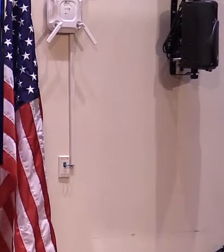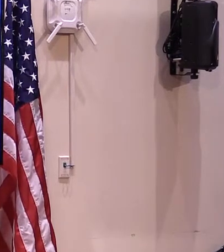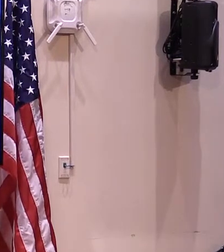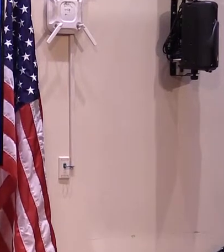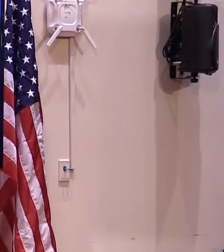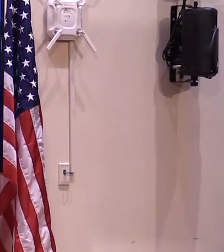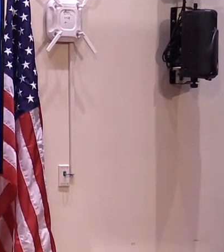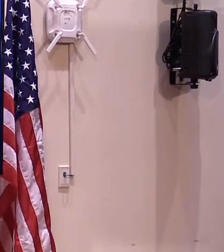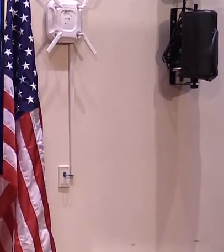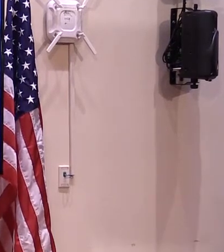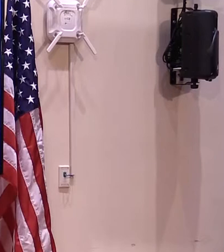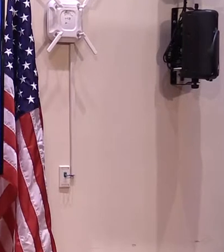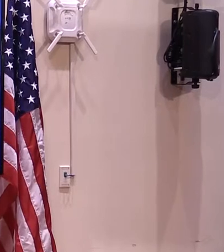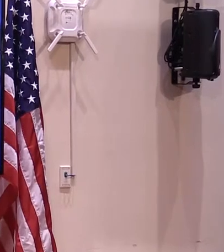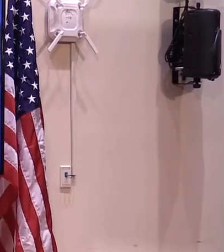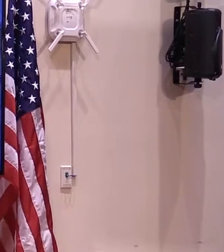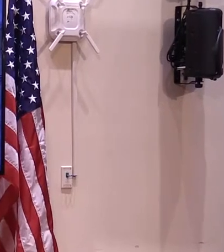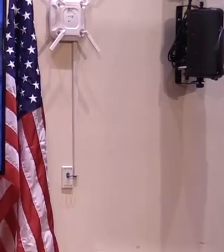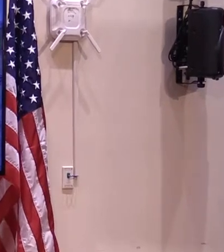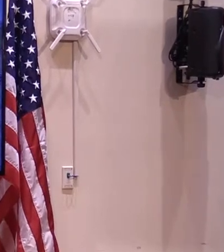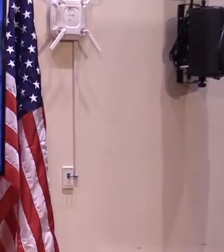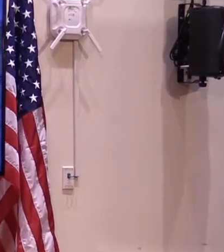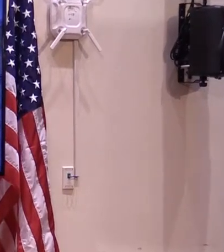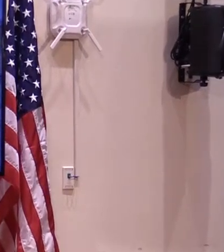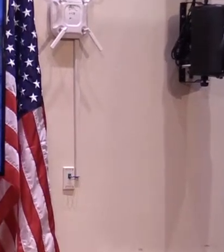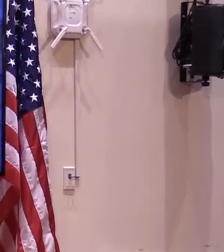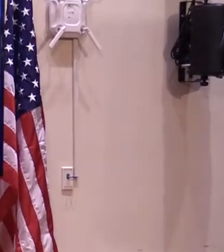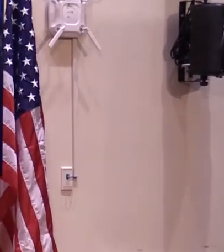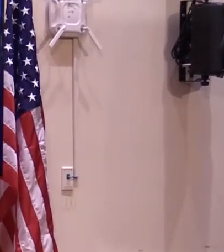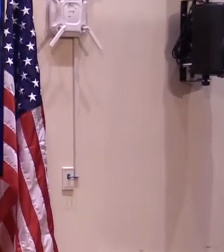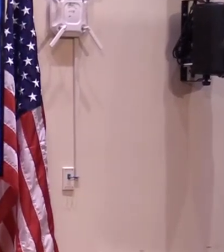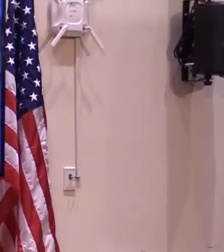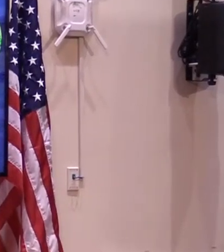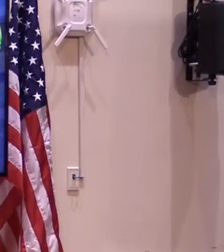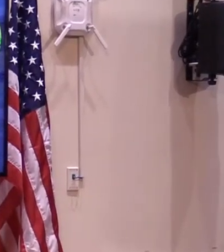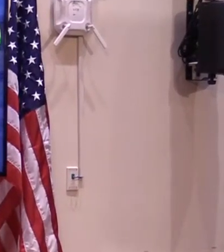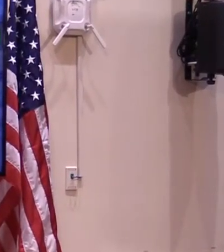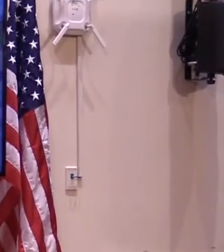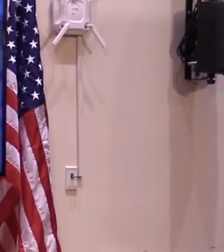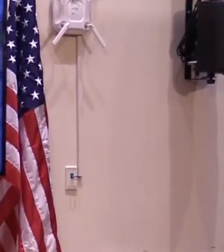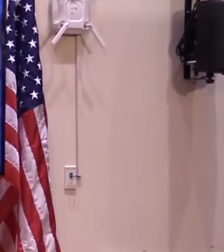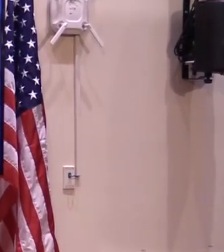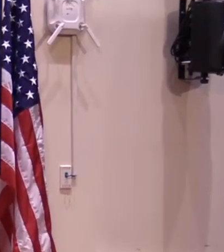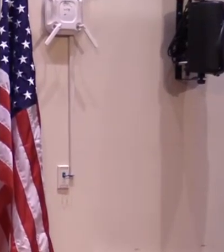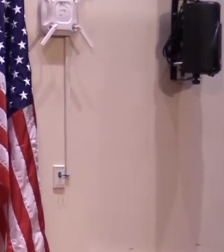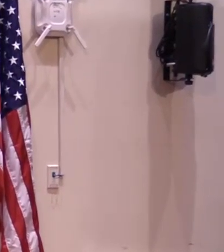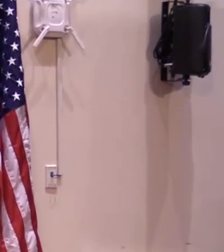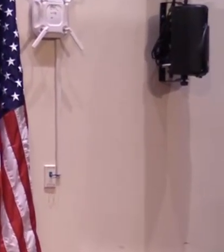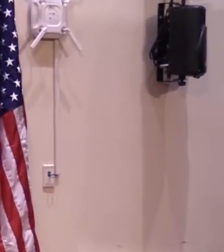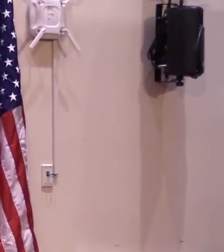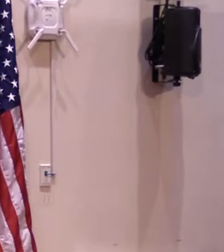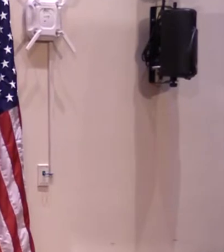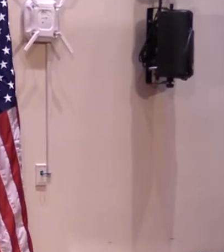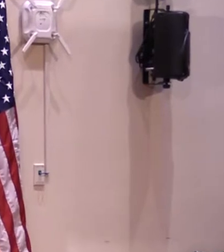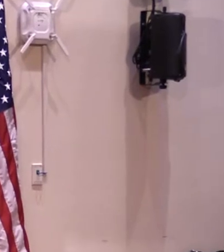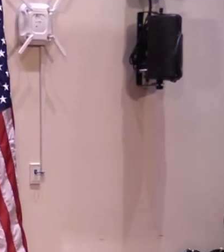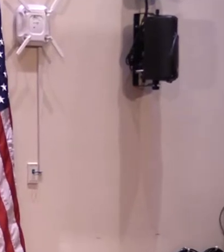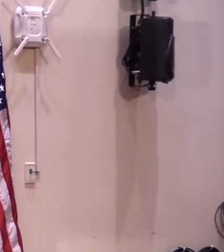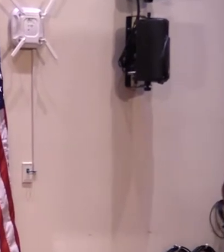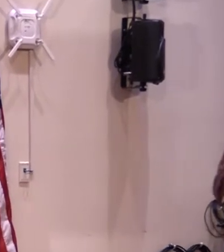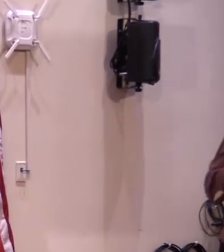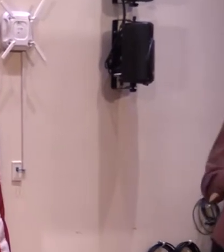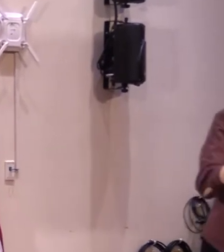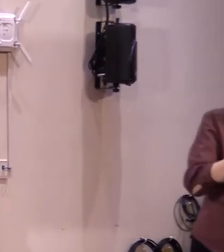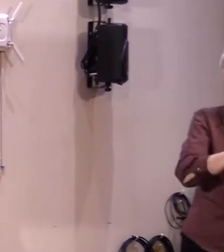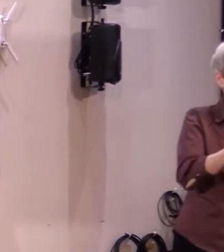example amongst many of how Vermonters are helping each other out during this pandemic. Another example is